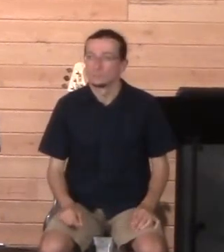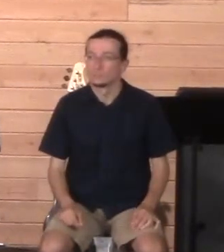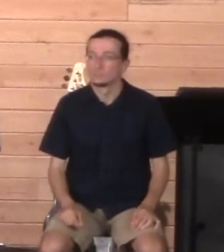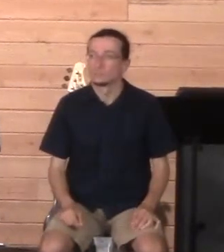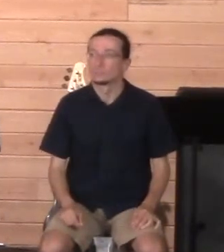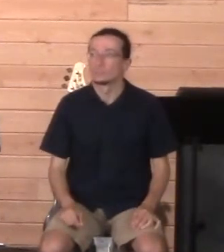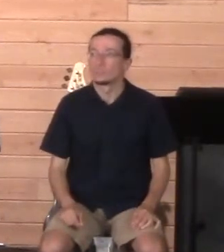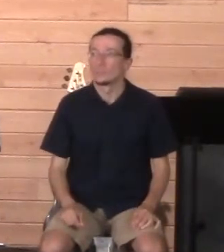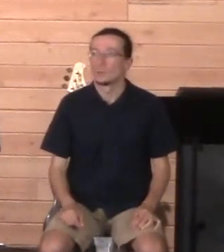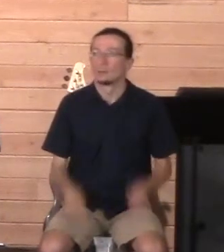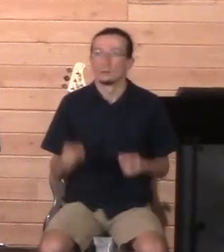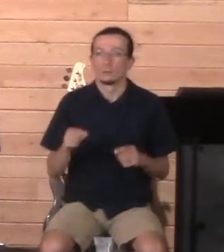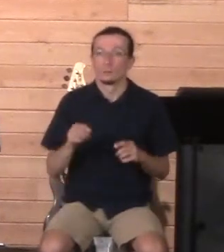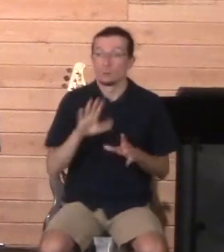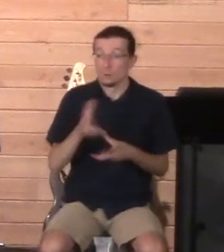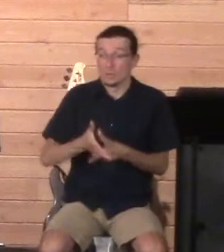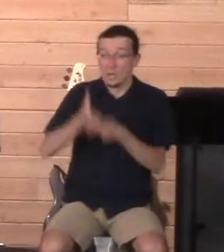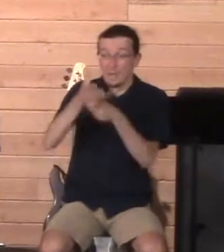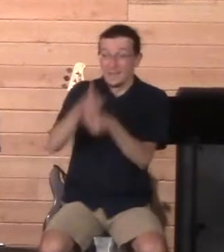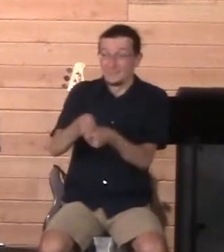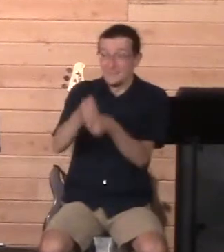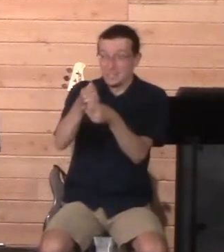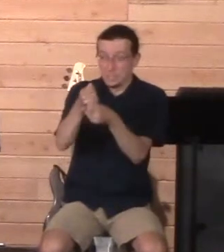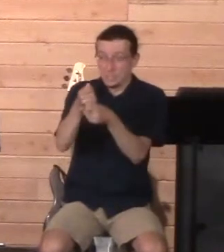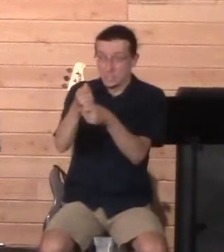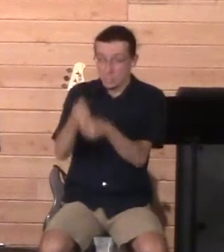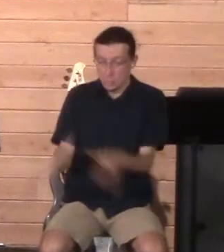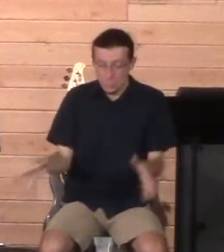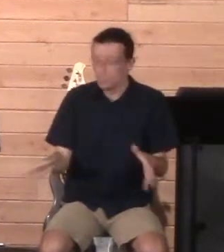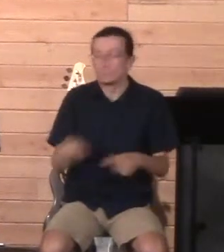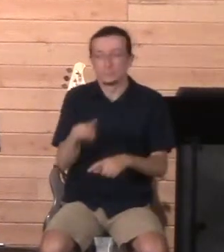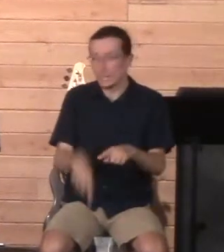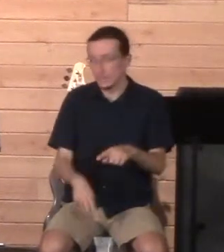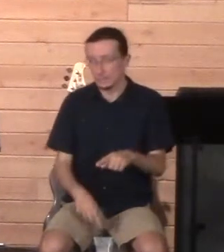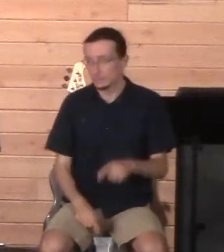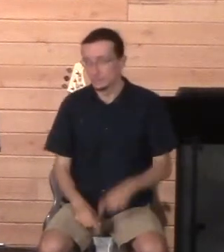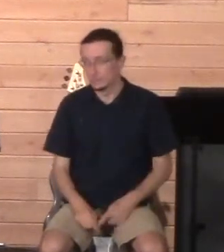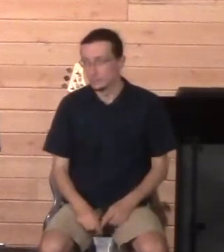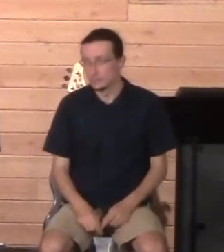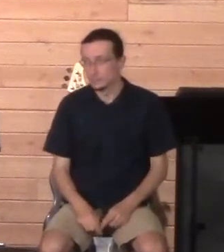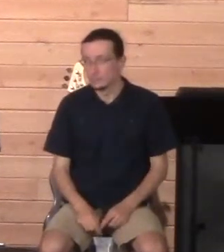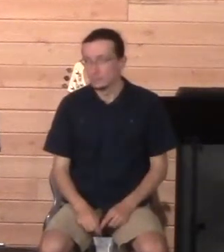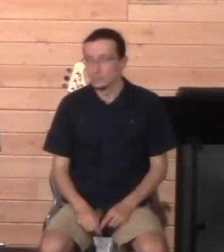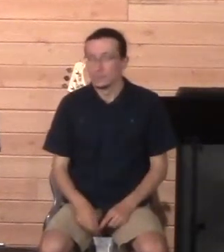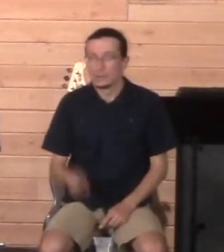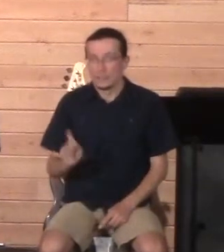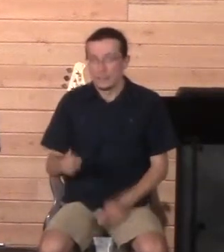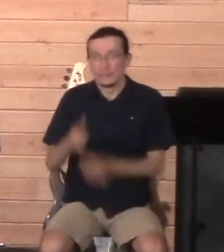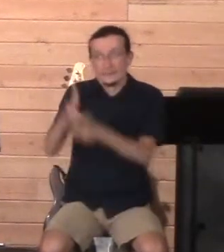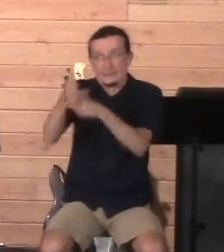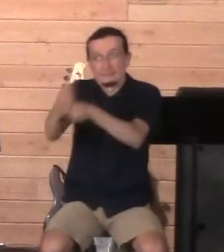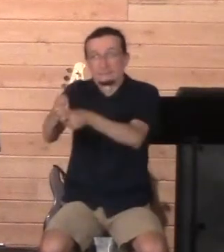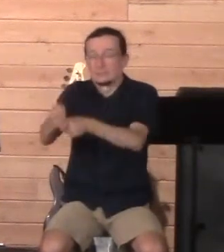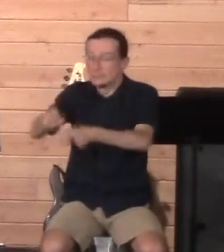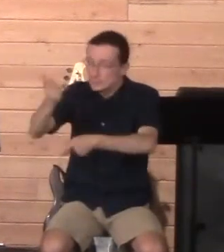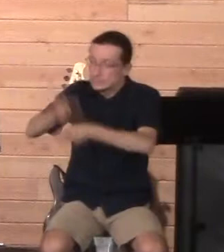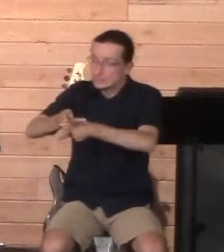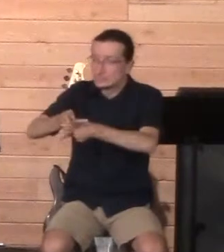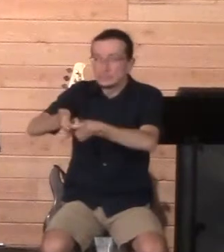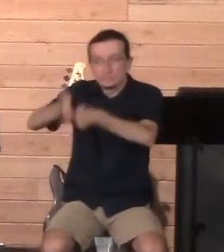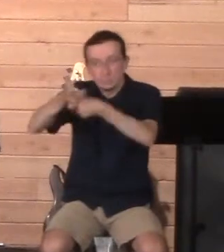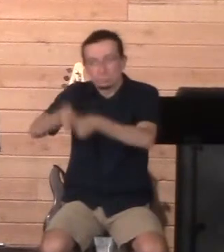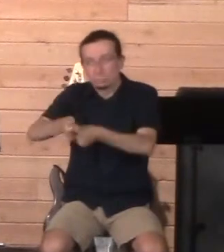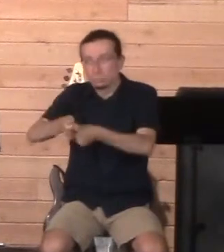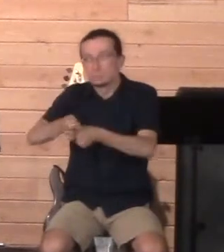You got to not lose your confidence in God. You have to keep it there.